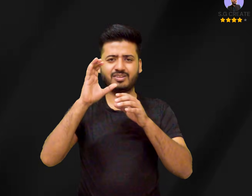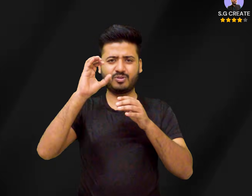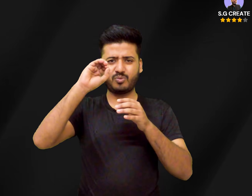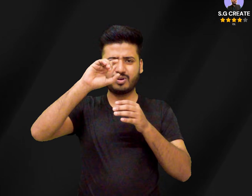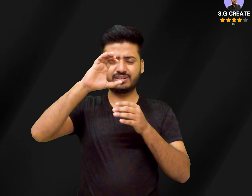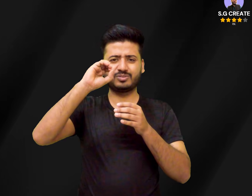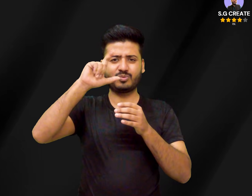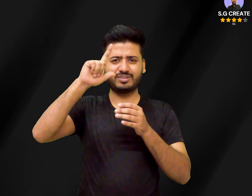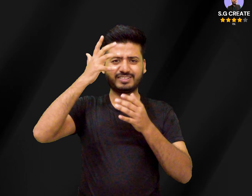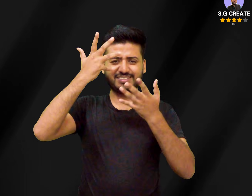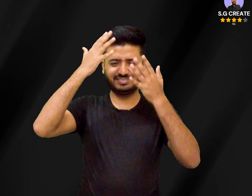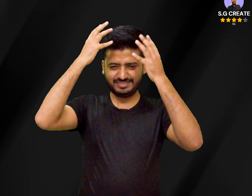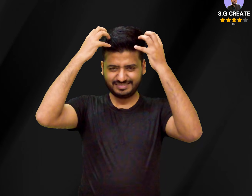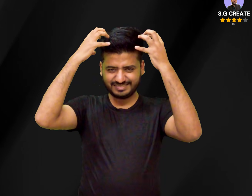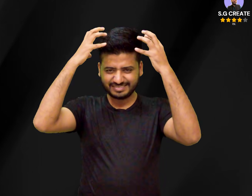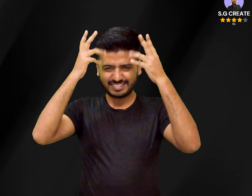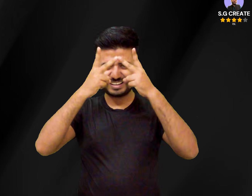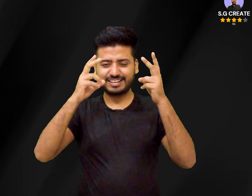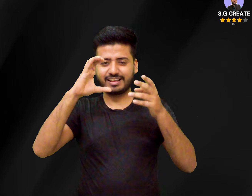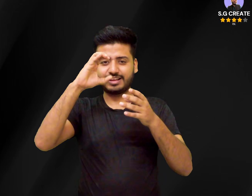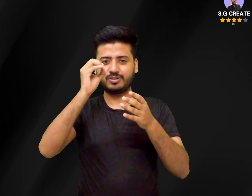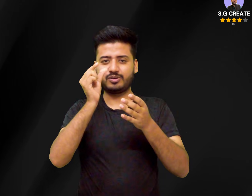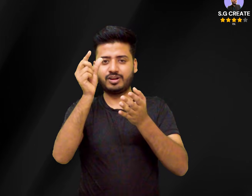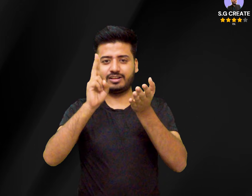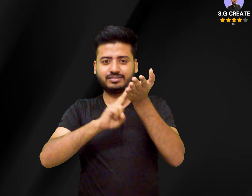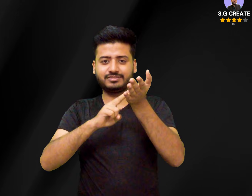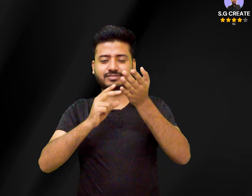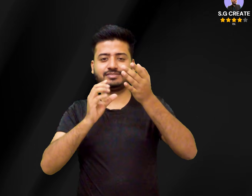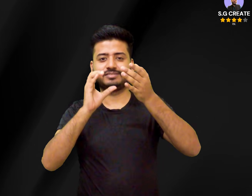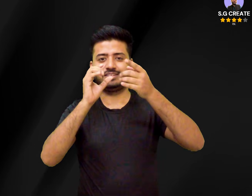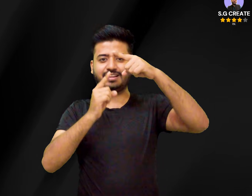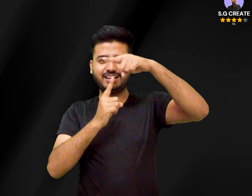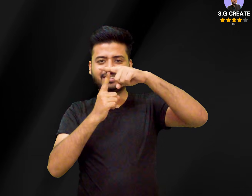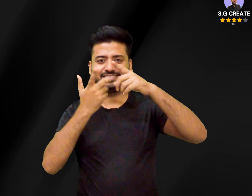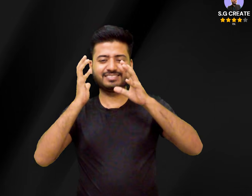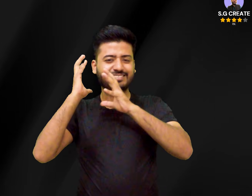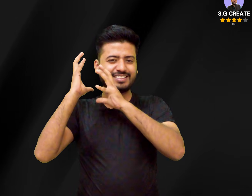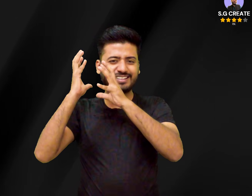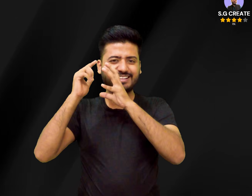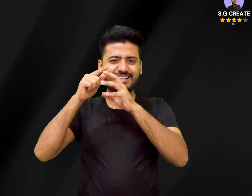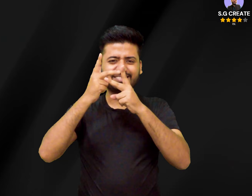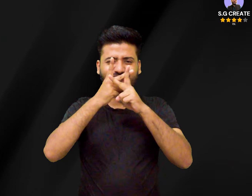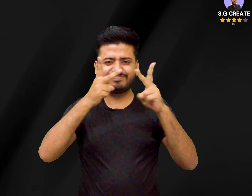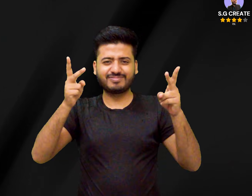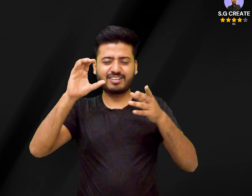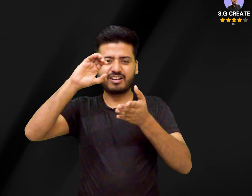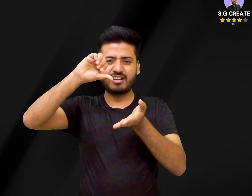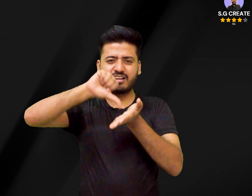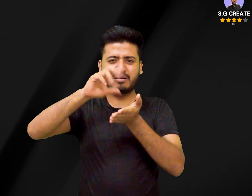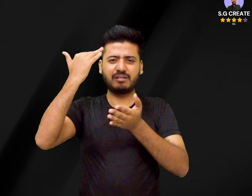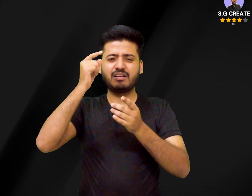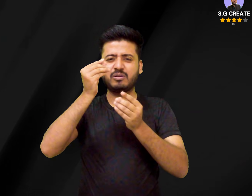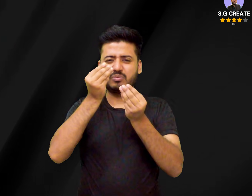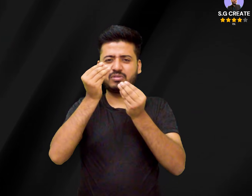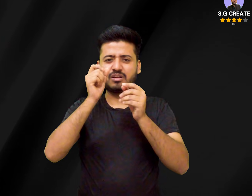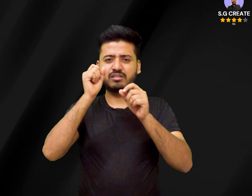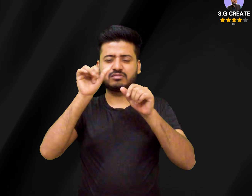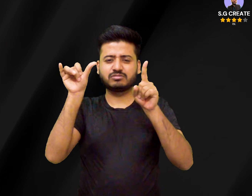Yes, parachute coconut oil is 100% pure and is graded as edible oil by the FSSAI, Food Safety and